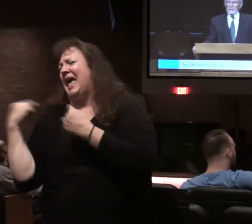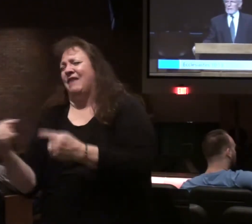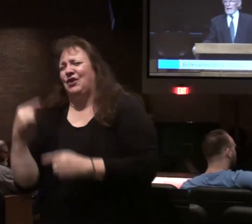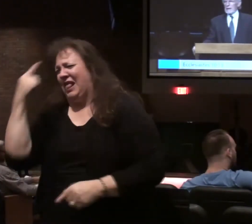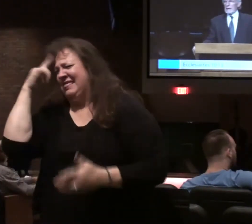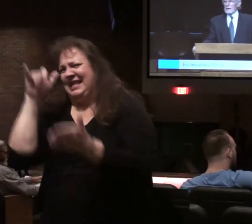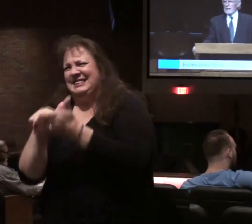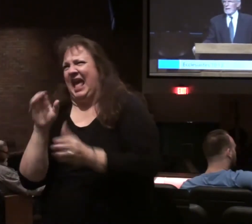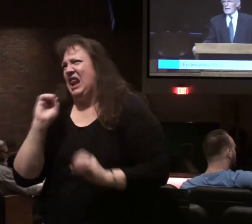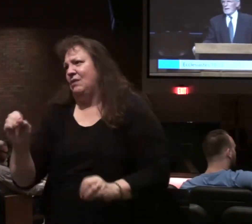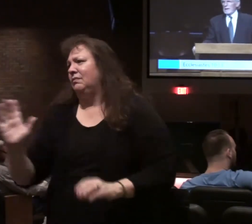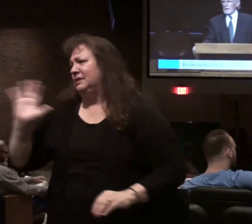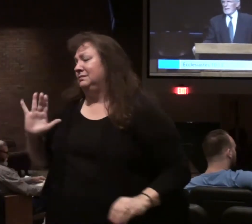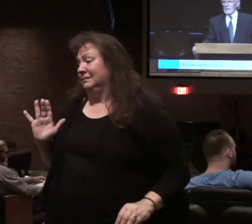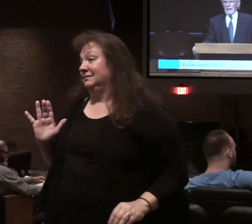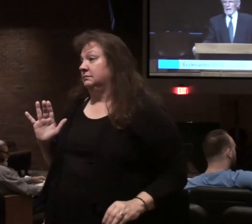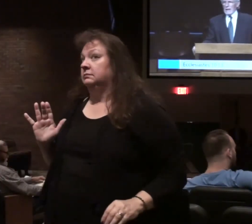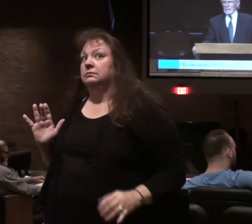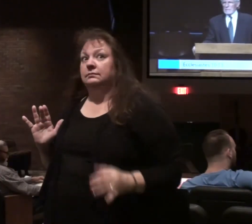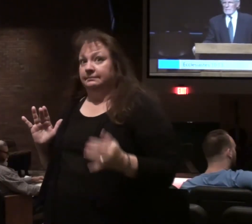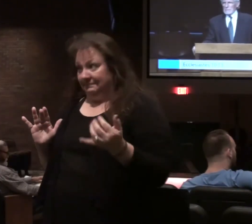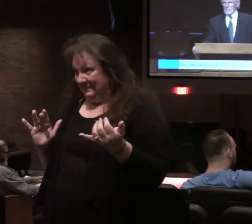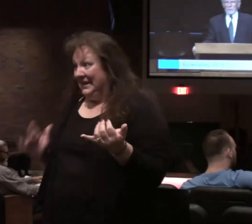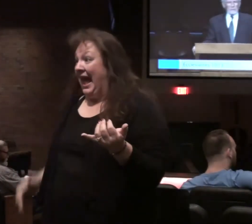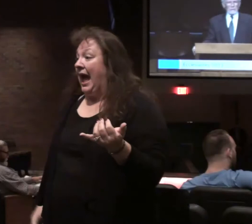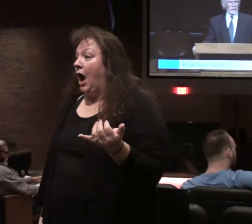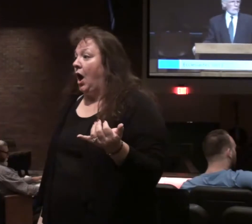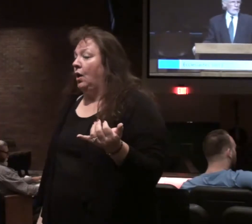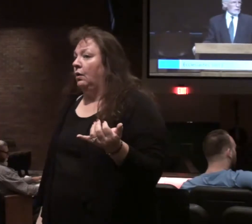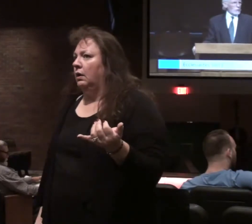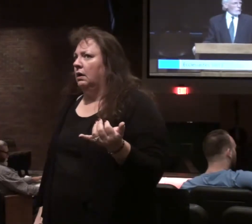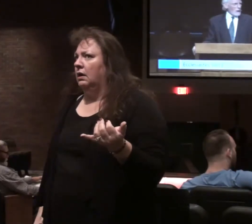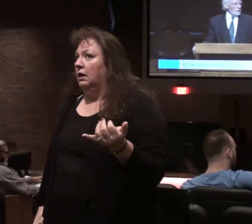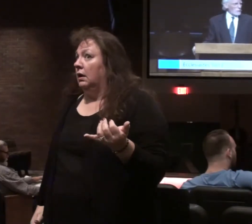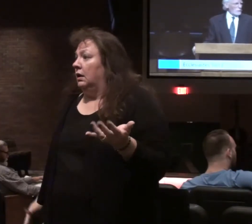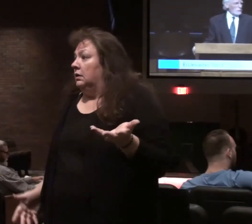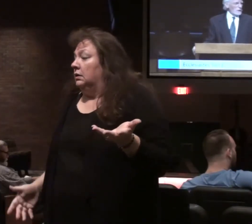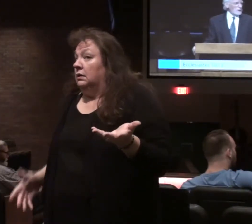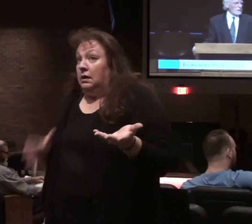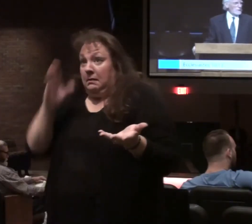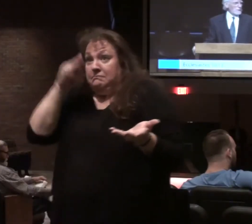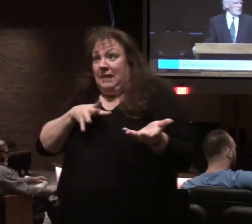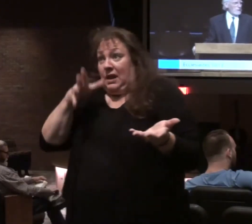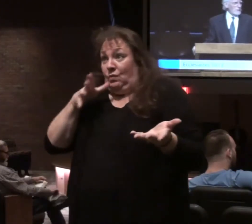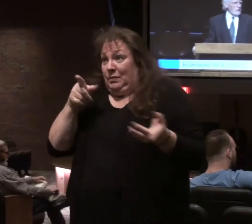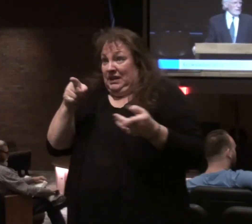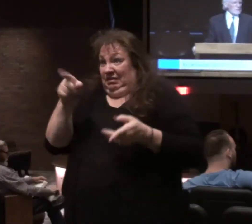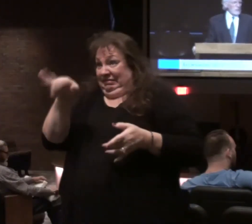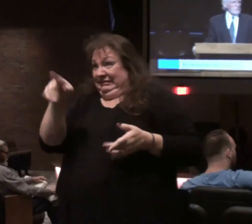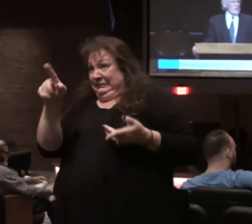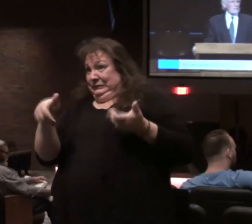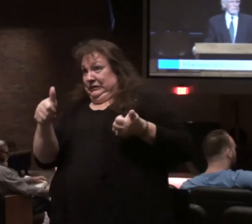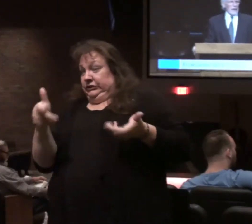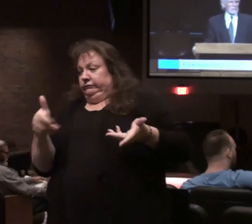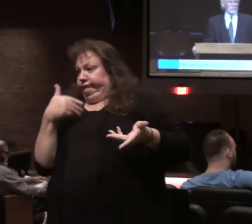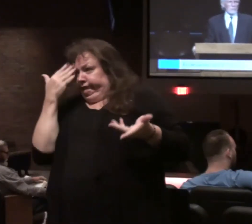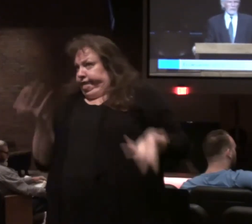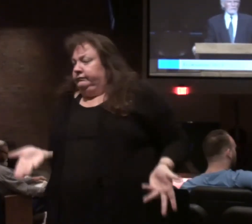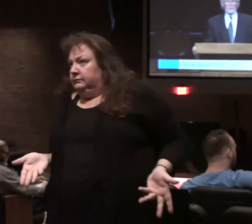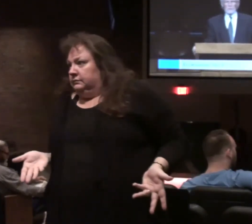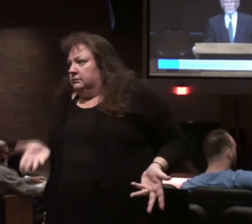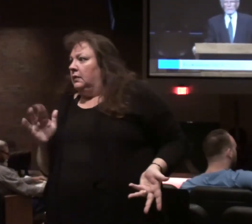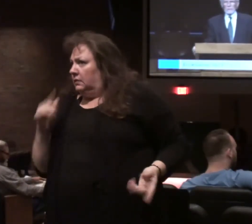ever think that. And now we don't even know what is a man or a woman. It ends up in evil